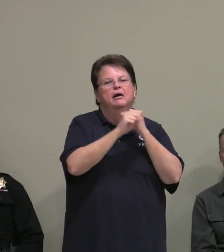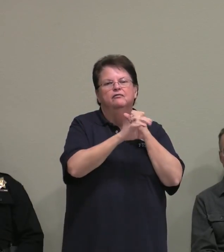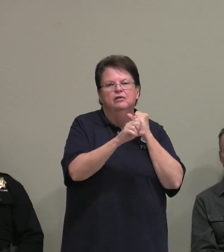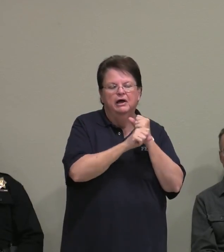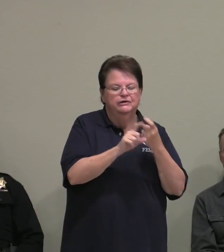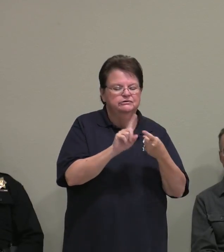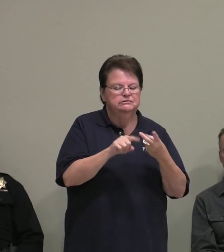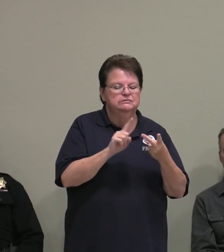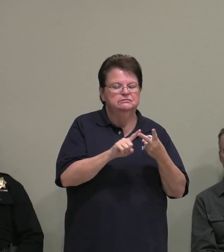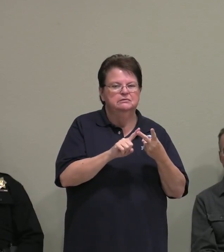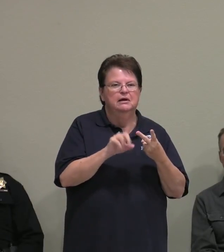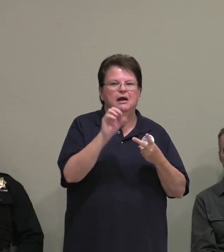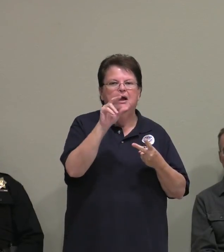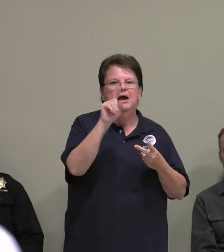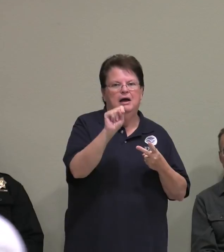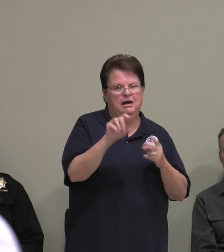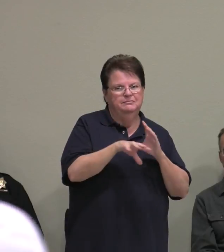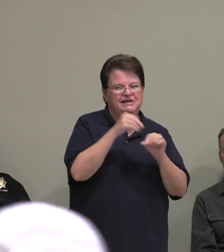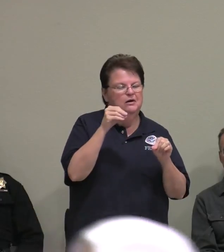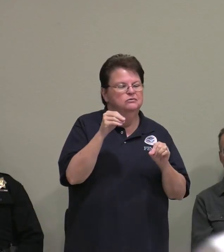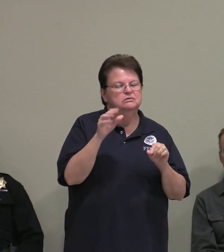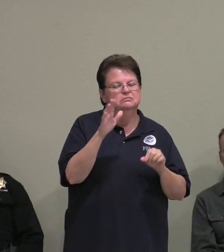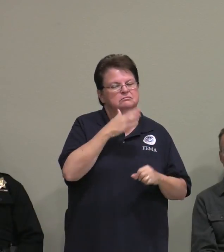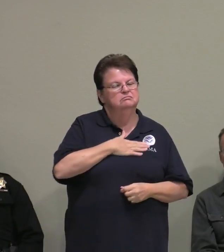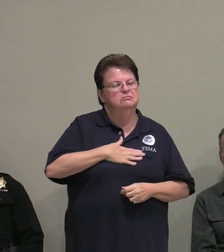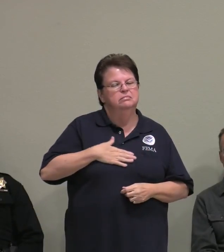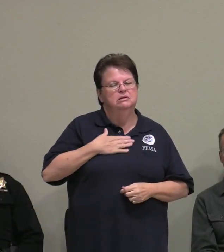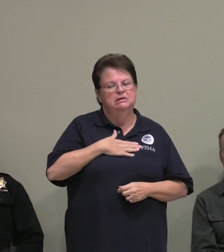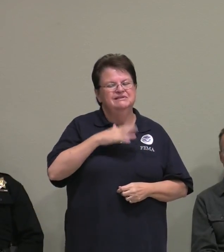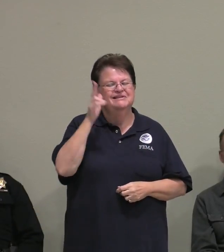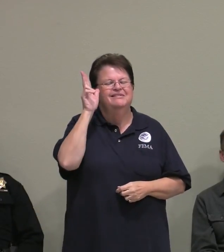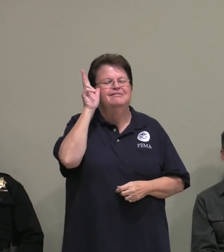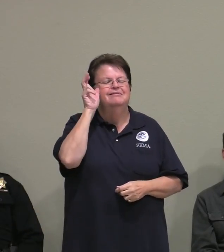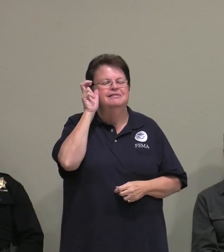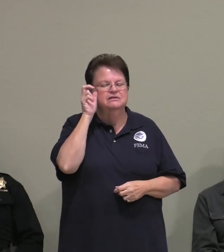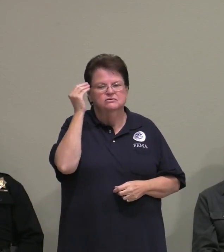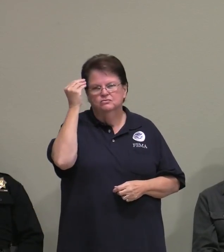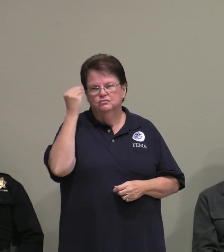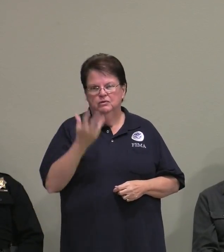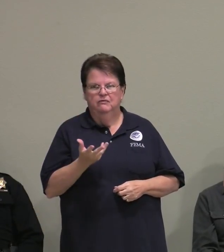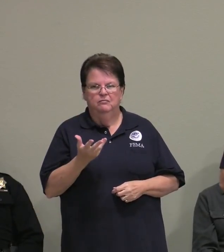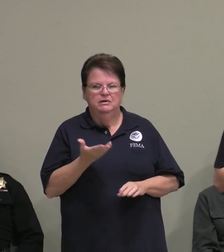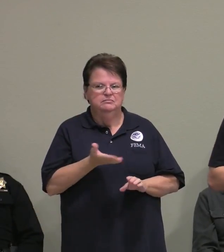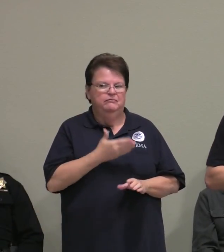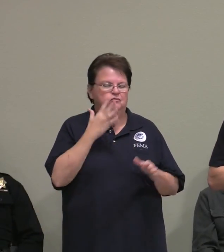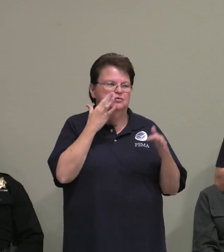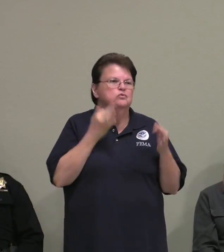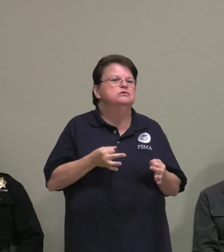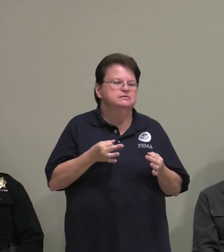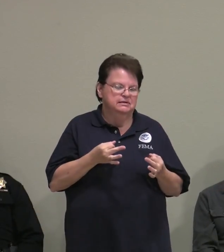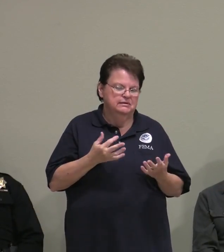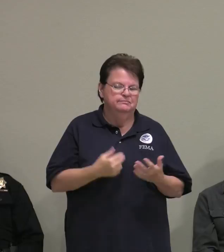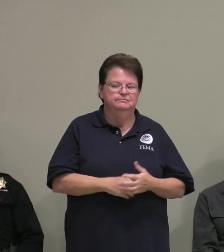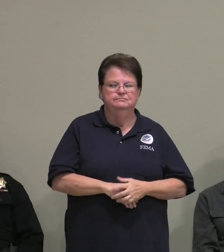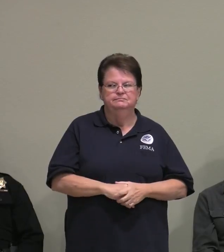saying opt out, opt out. But please listen to all the information before you make an informed decision.